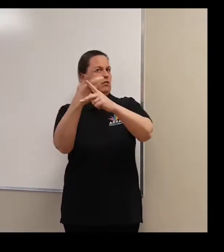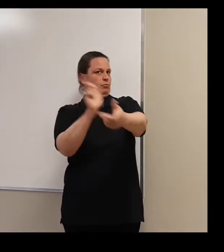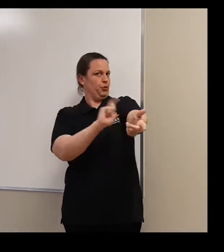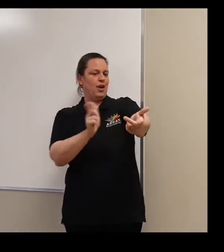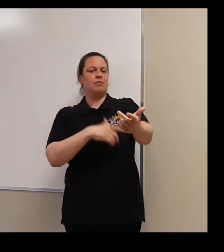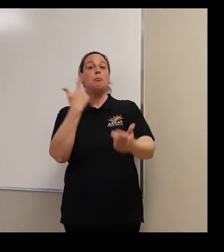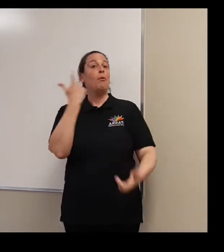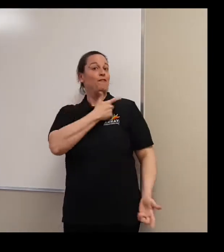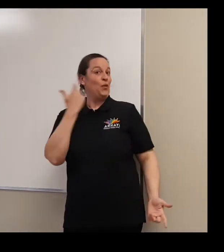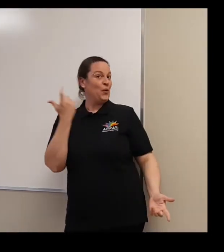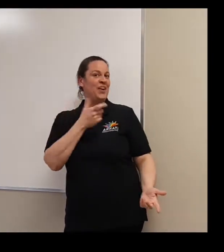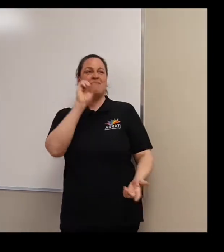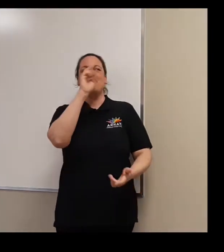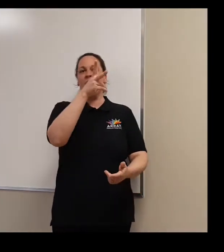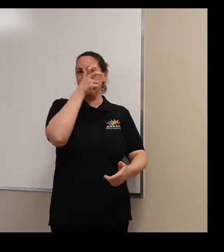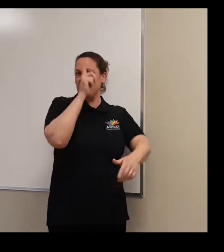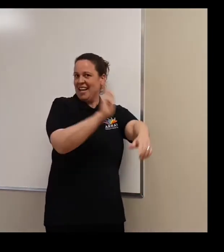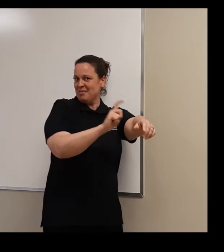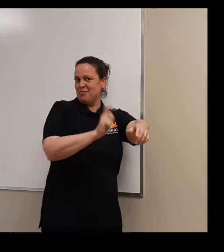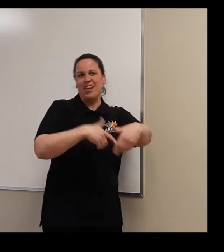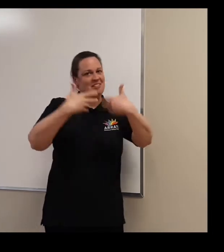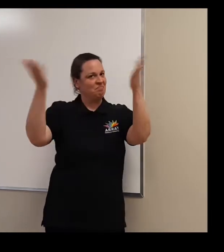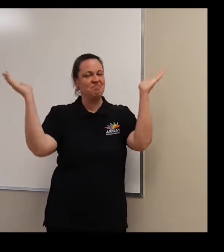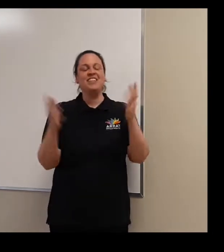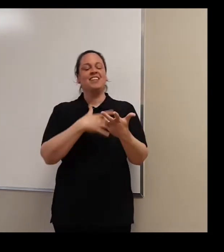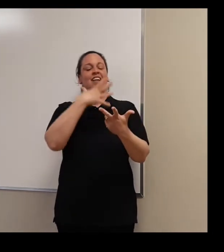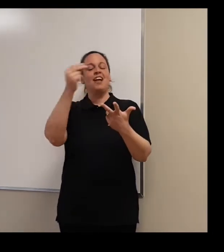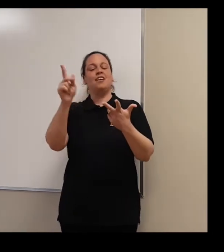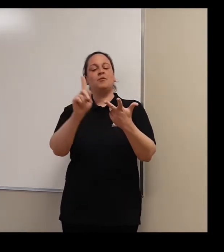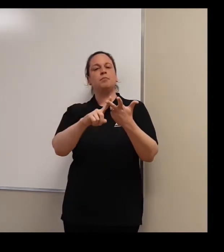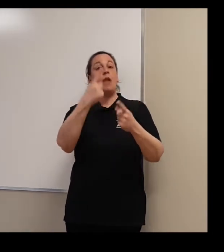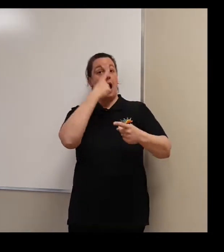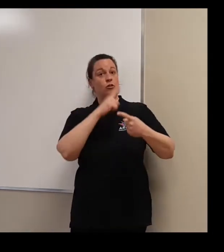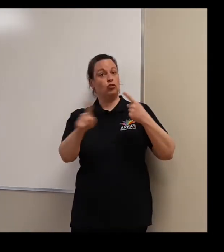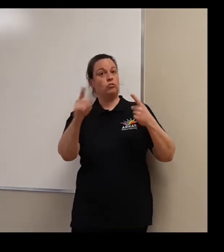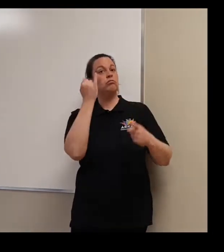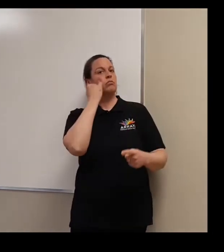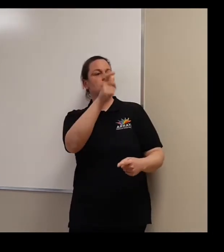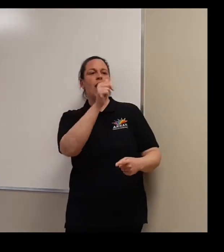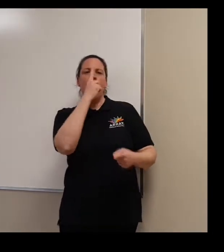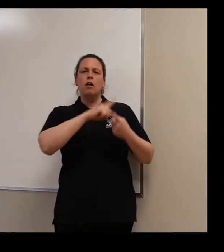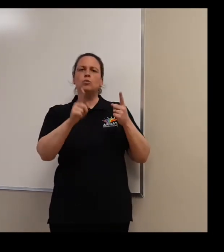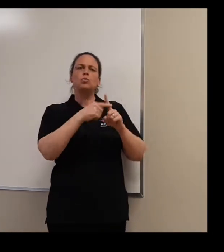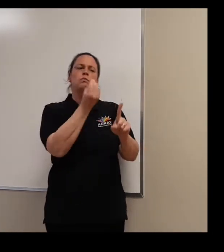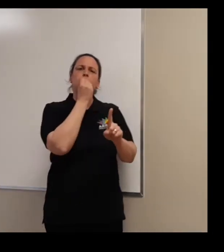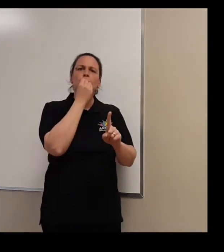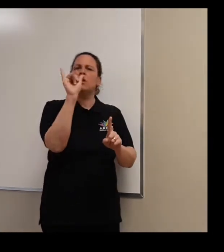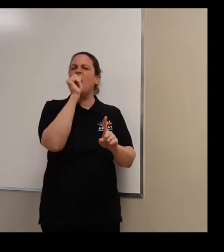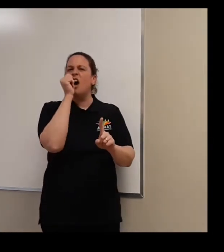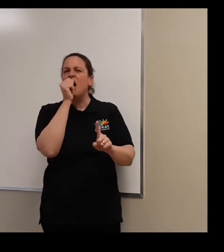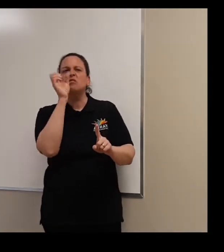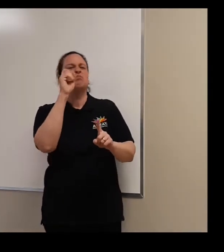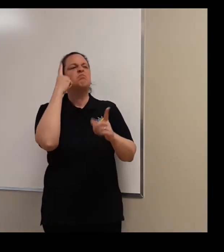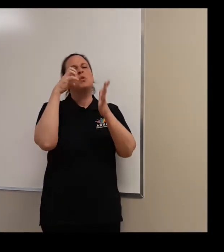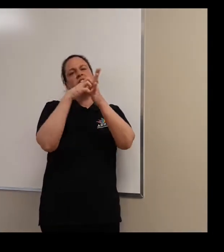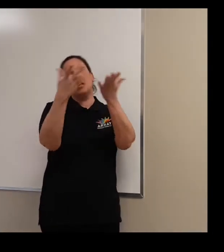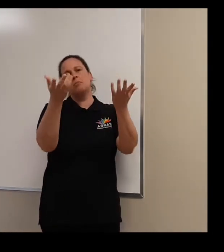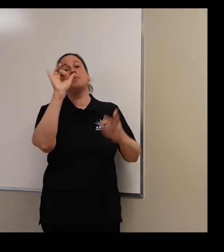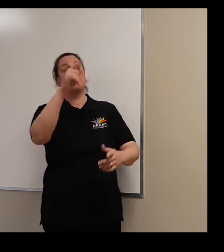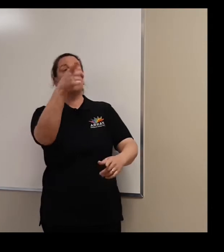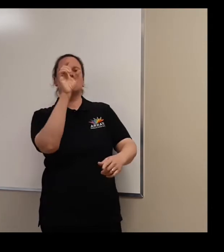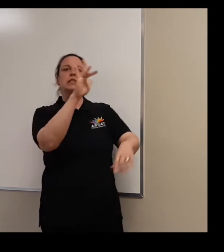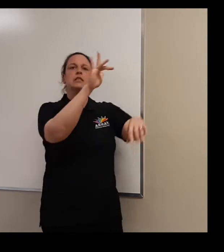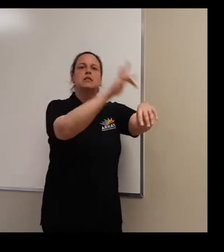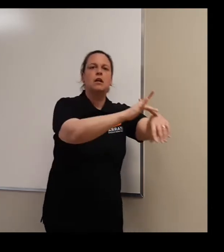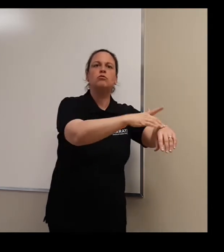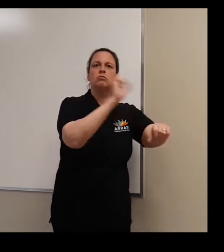sprays. For people who are very sensitive to chemicals or who have allergies, their skin only needs to touch something like